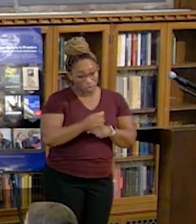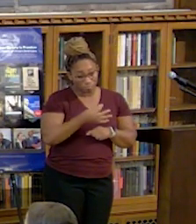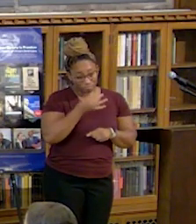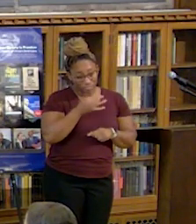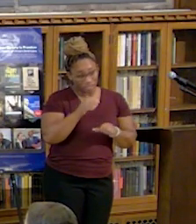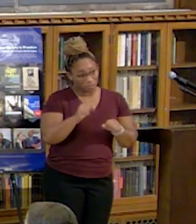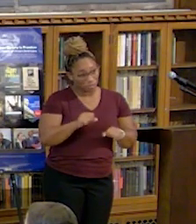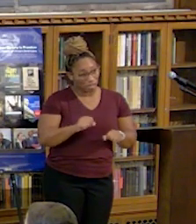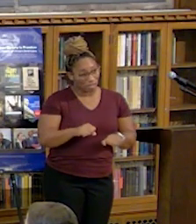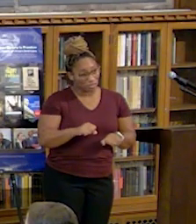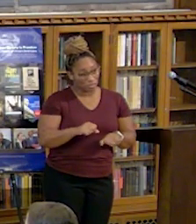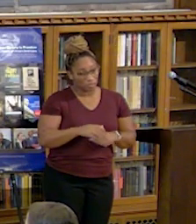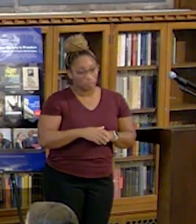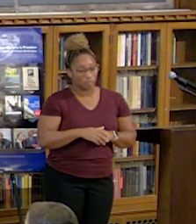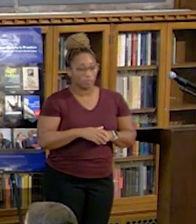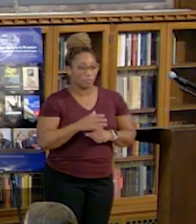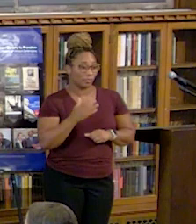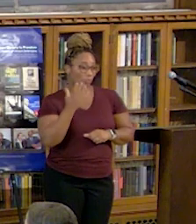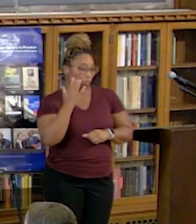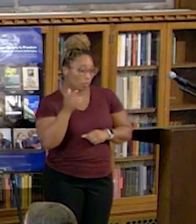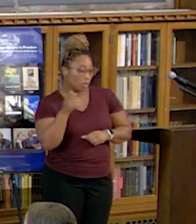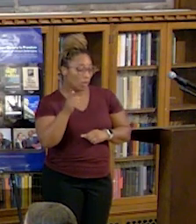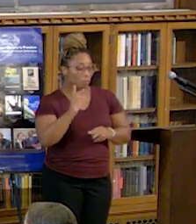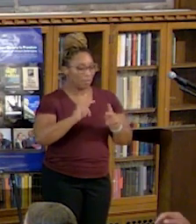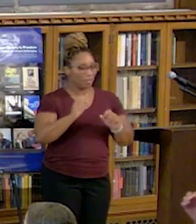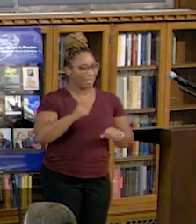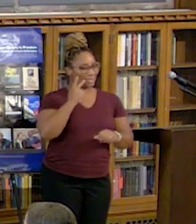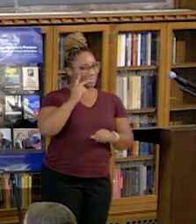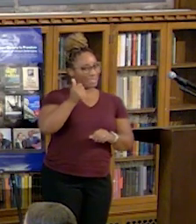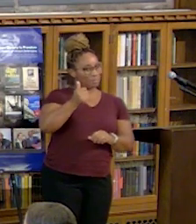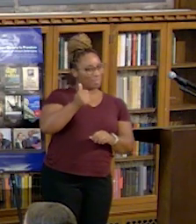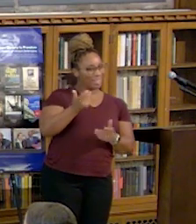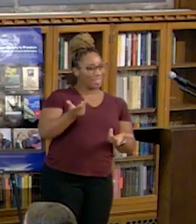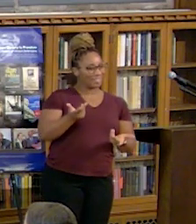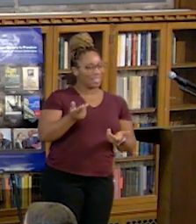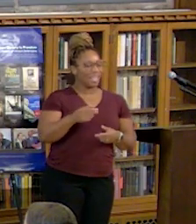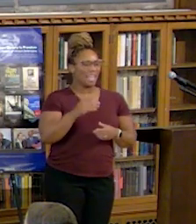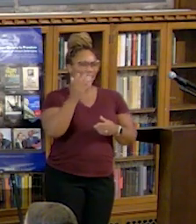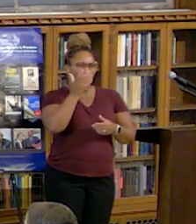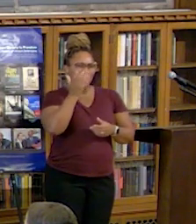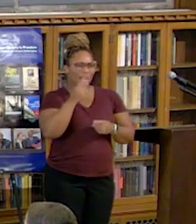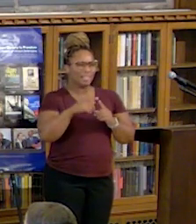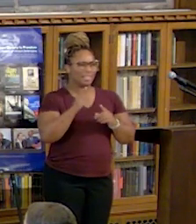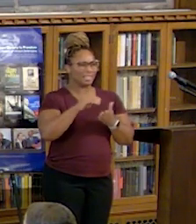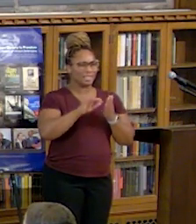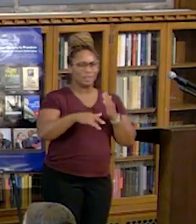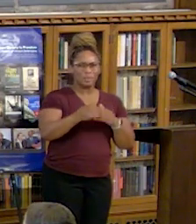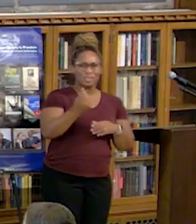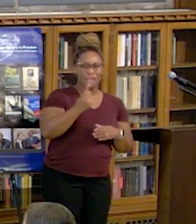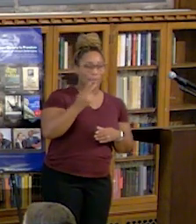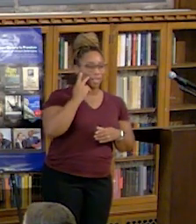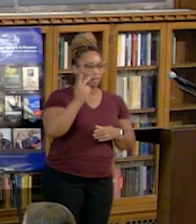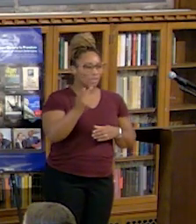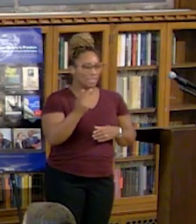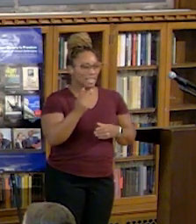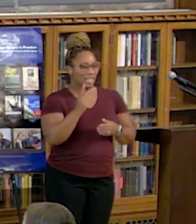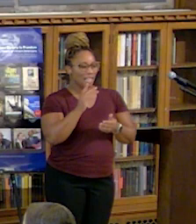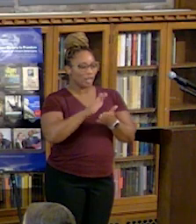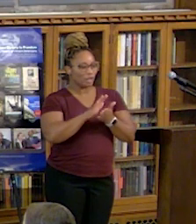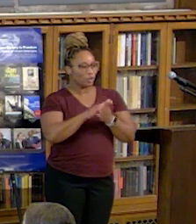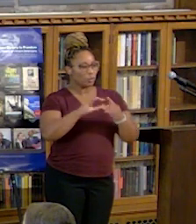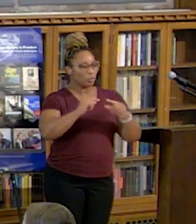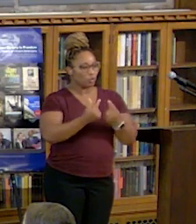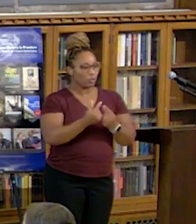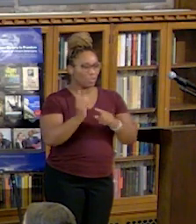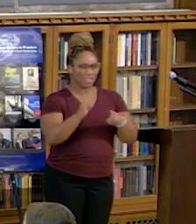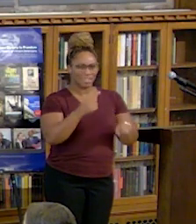as soon as we can so that people can see themselves it's amazing that students come and you'll see all these School groups